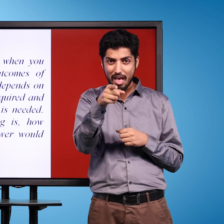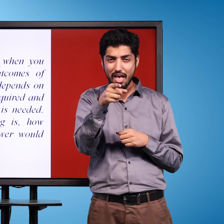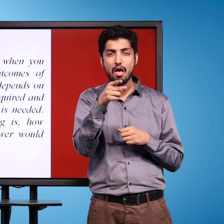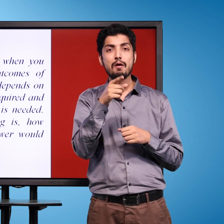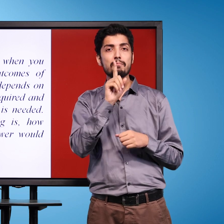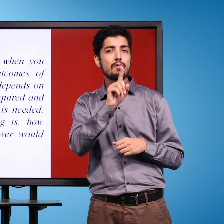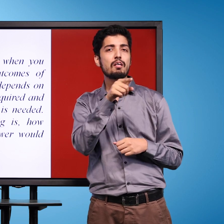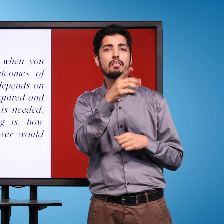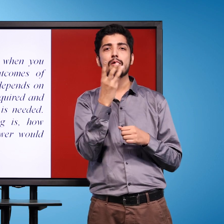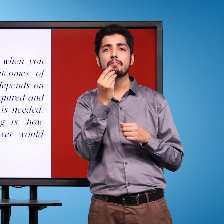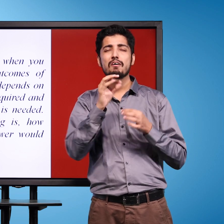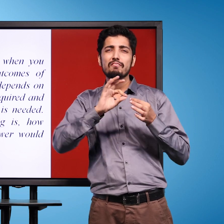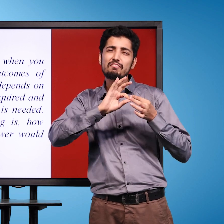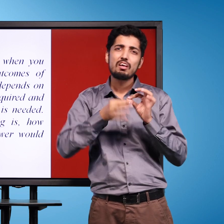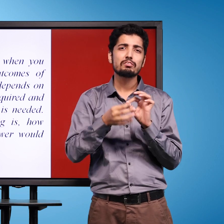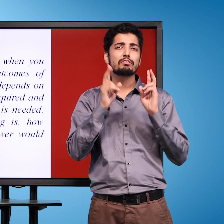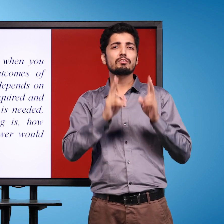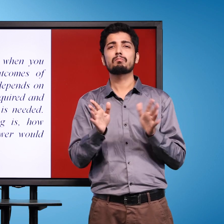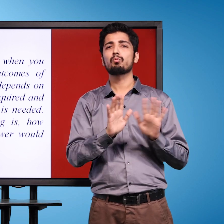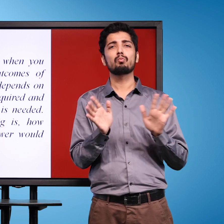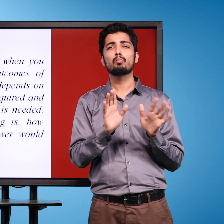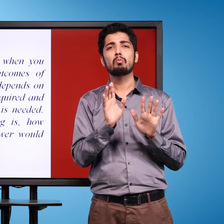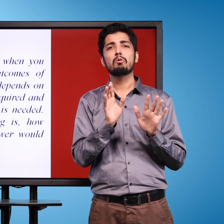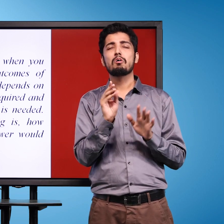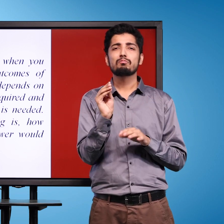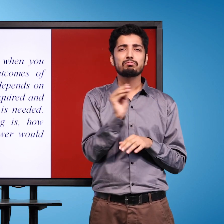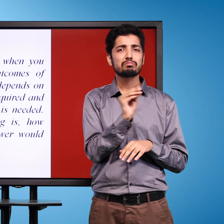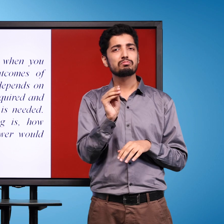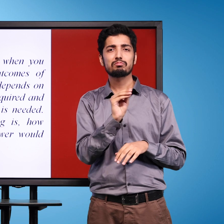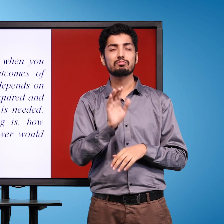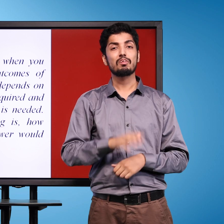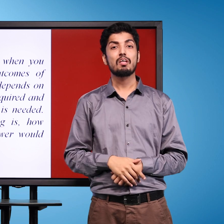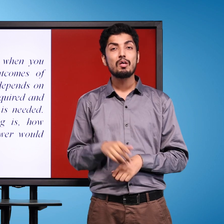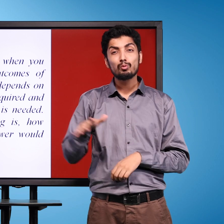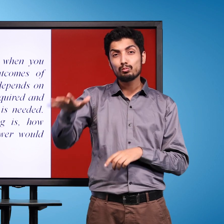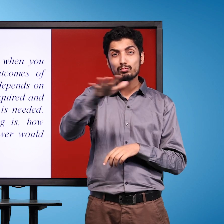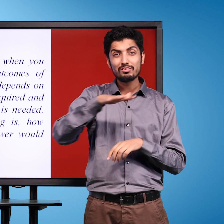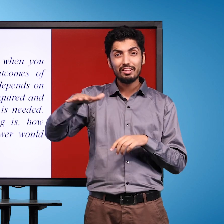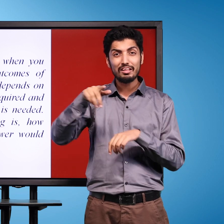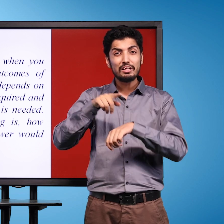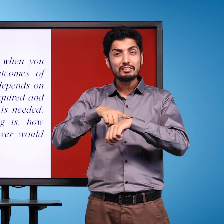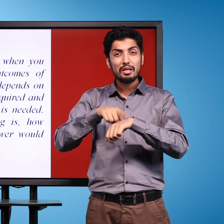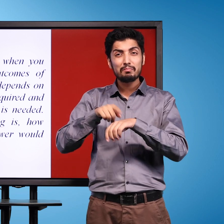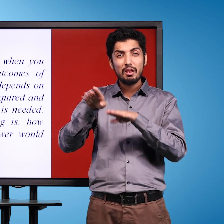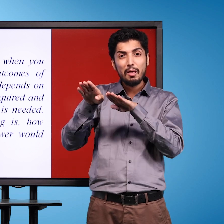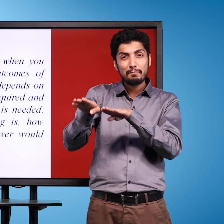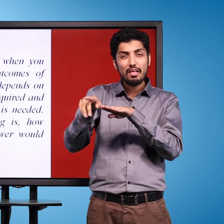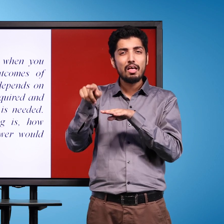outcomes of numbers. The procedure depends on the degree